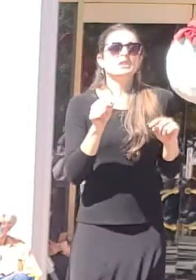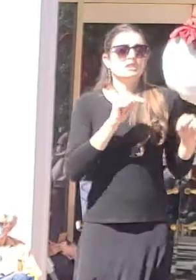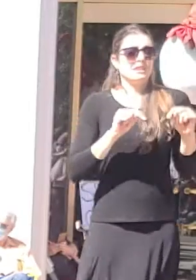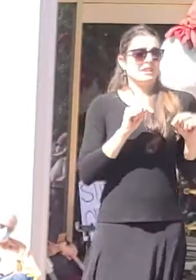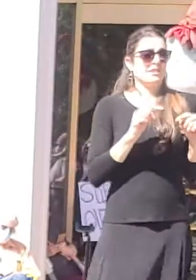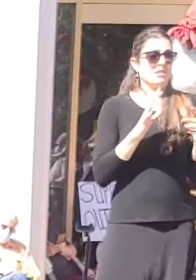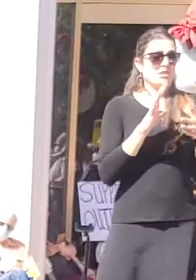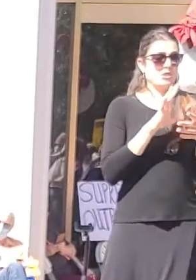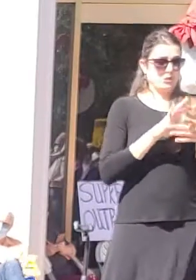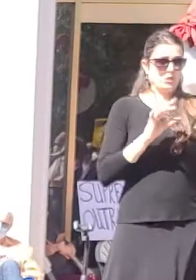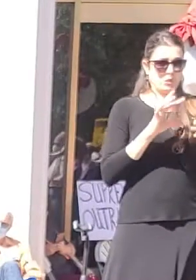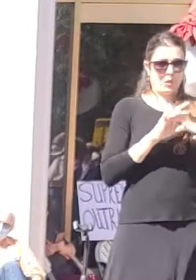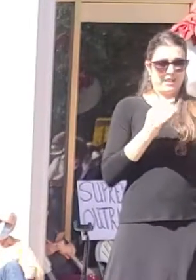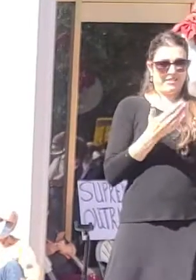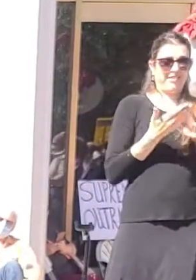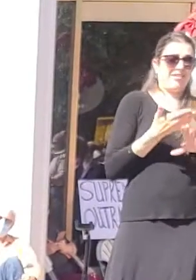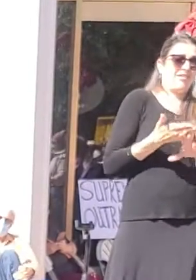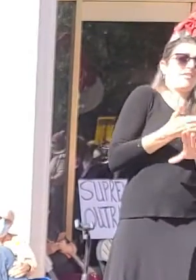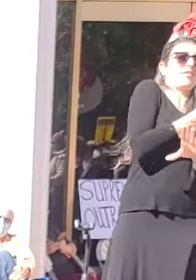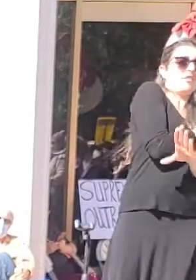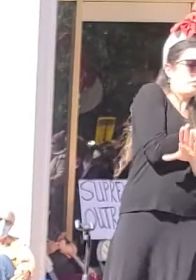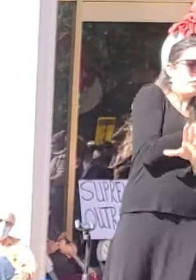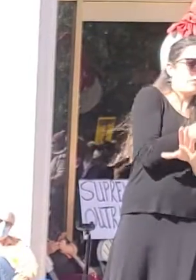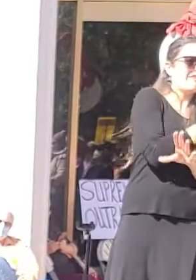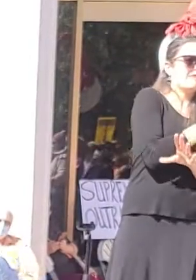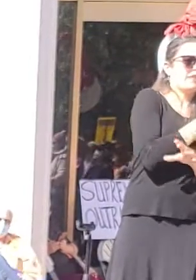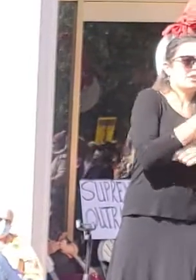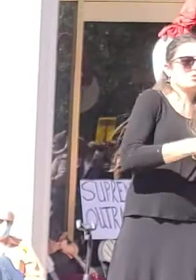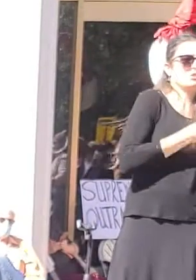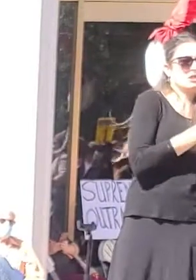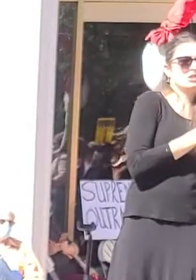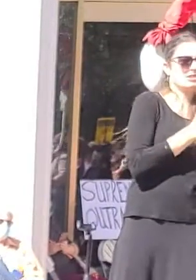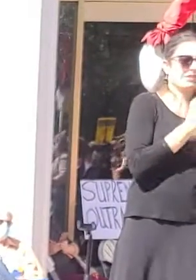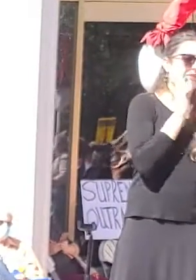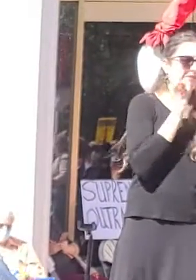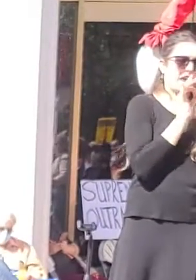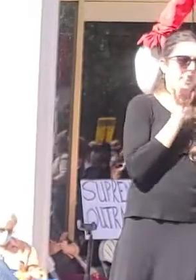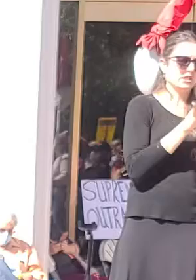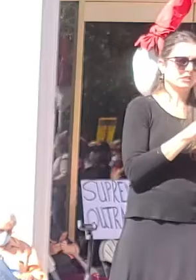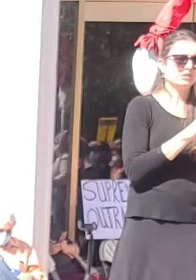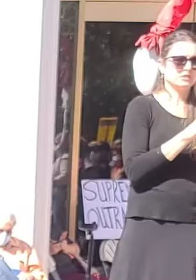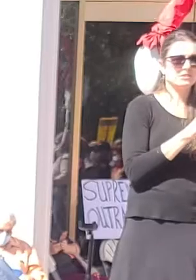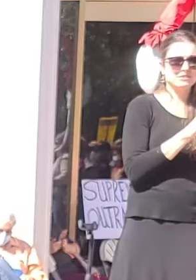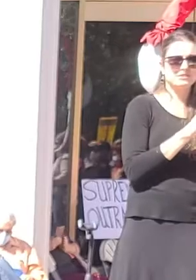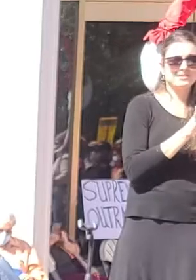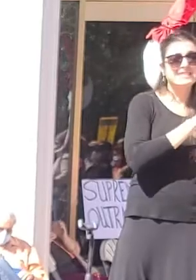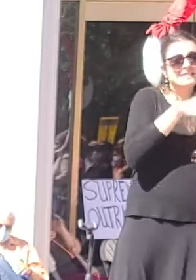is 500 years of violence. Yes! That has been met with Indigenous resistance.